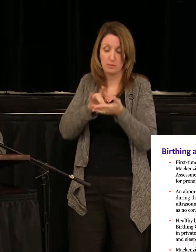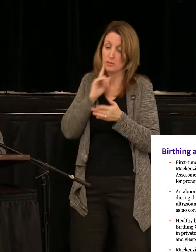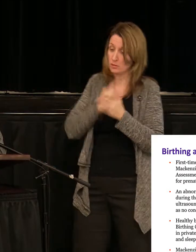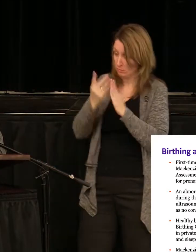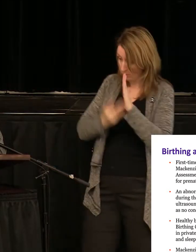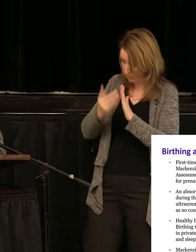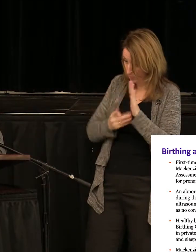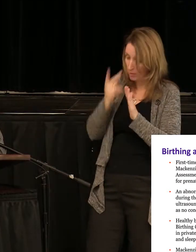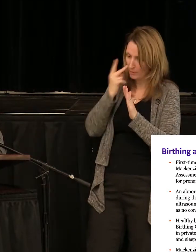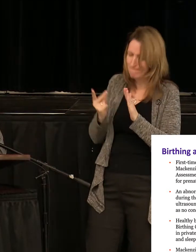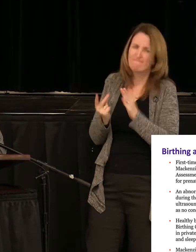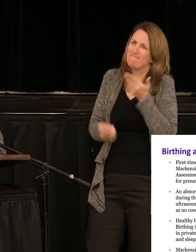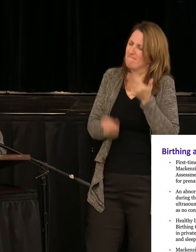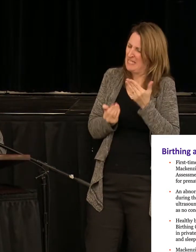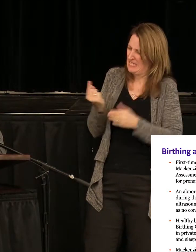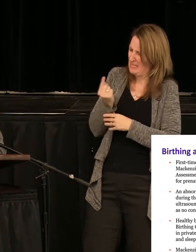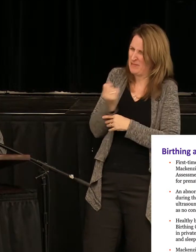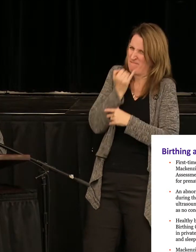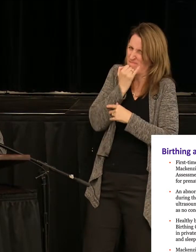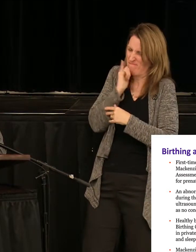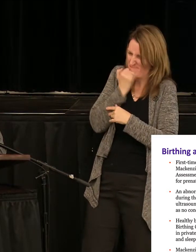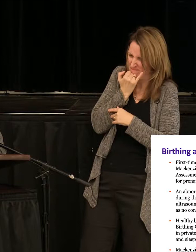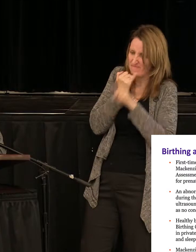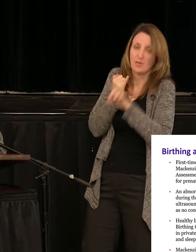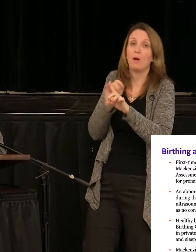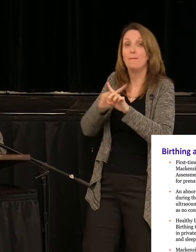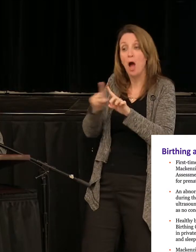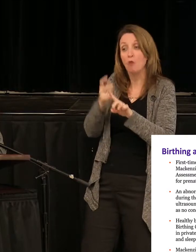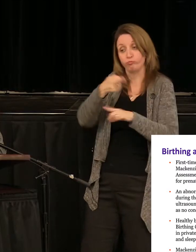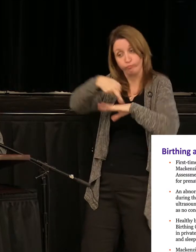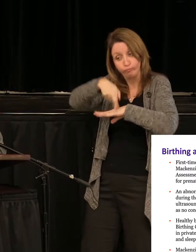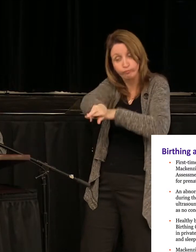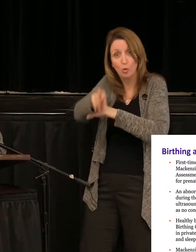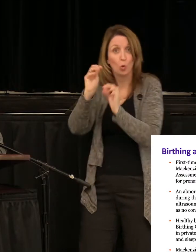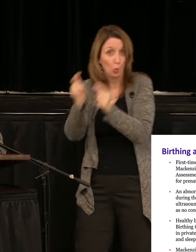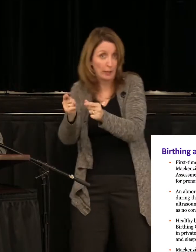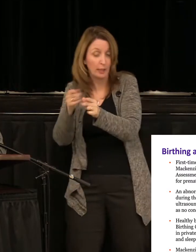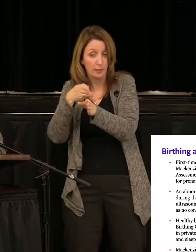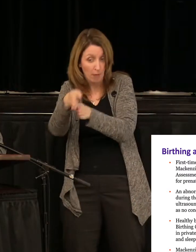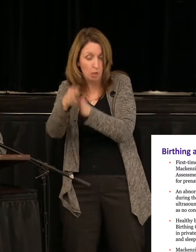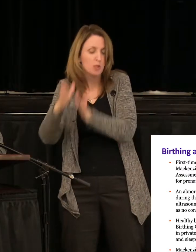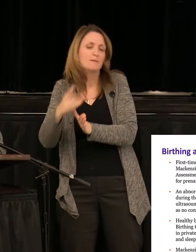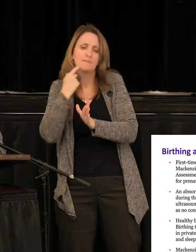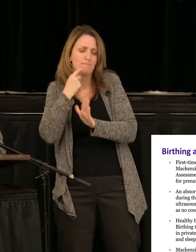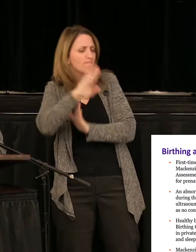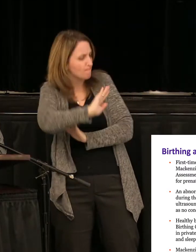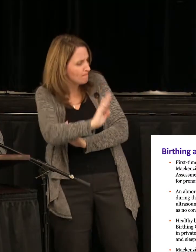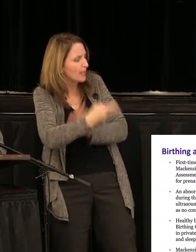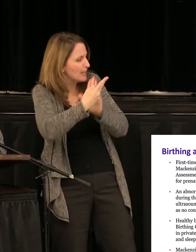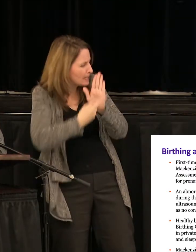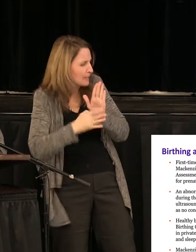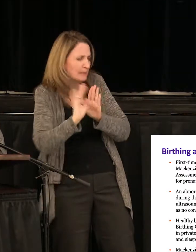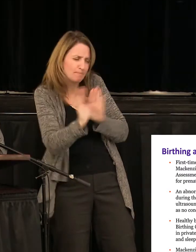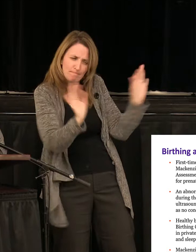done and they find that there may be a little abnormality, but she's referred quickly to a specialist in that area who reassures her that those testing results